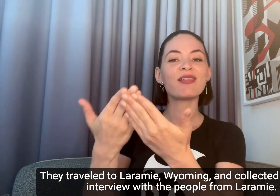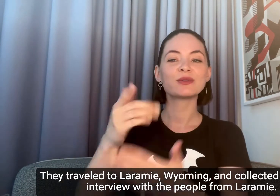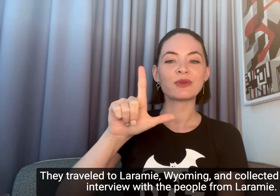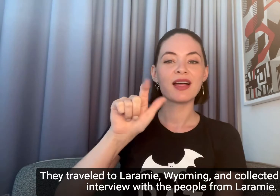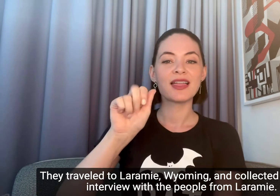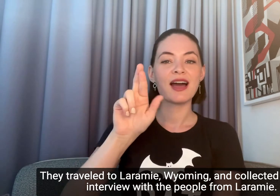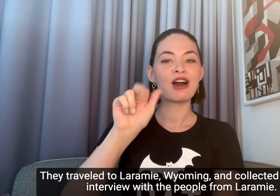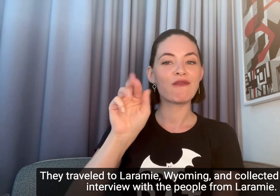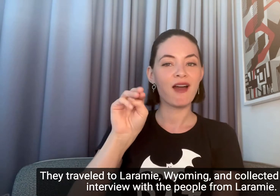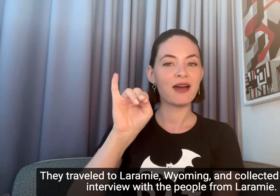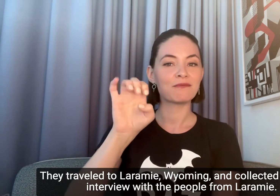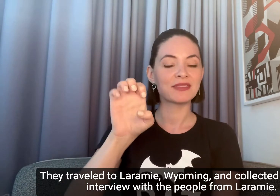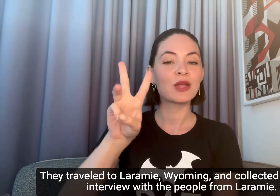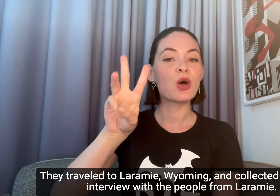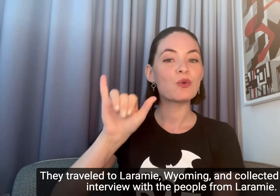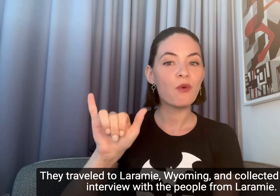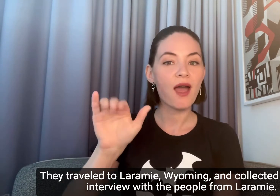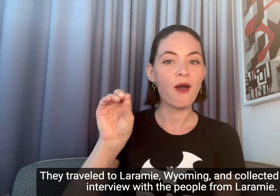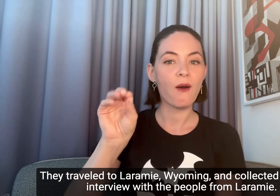They traveled to Laramie, Wyoming,